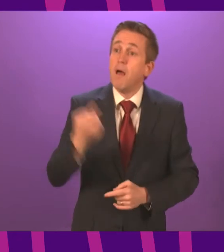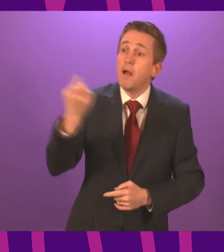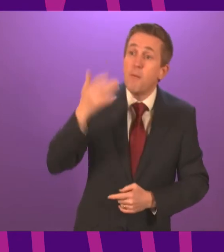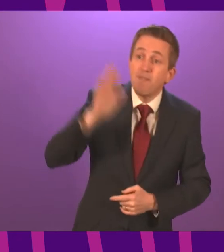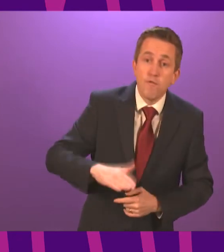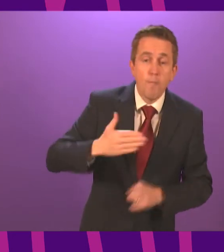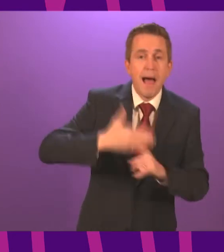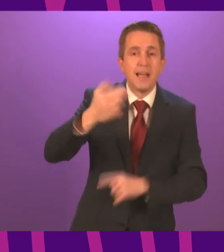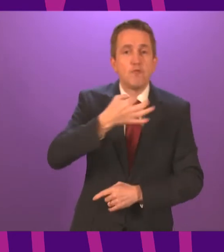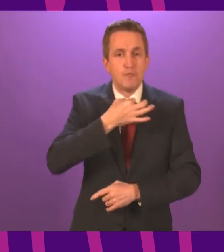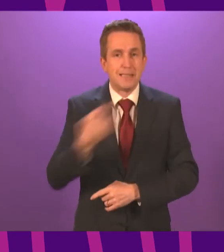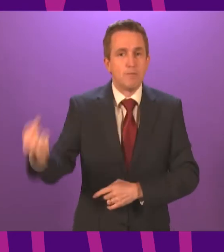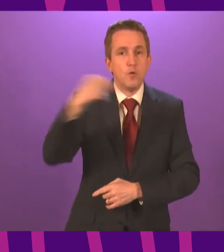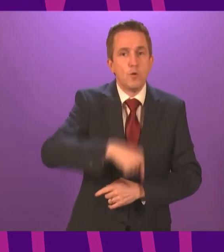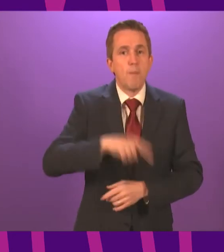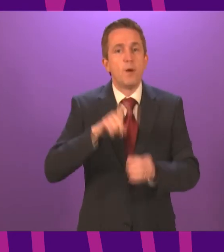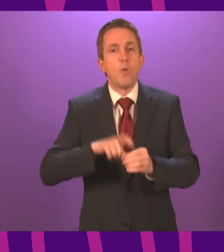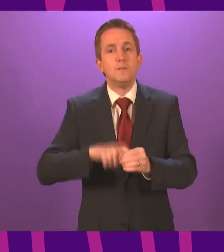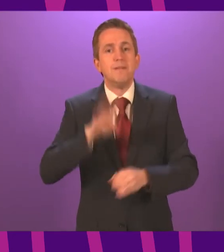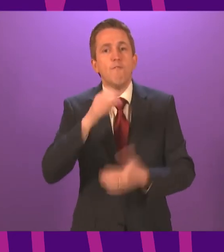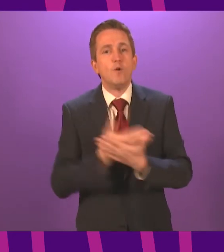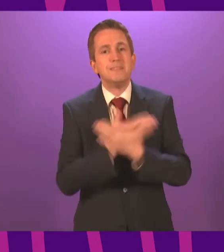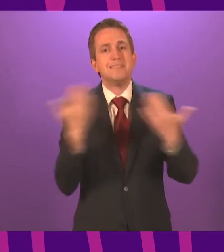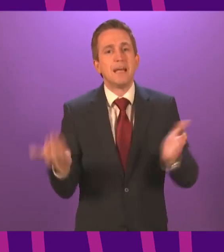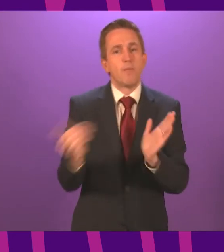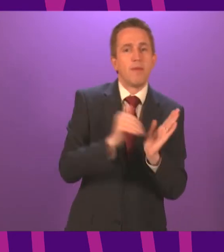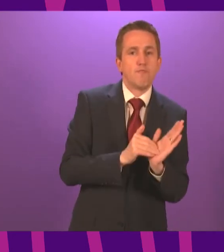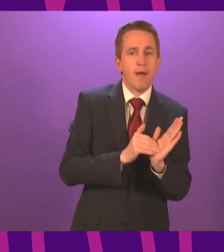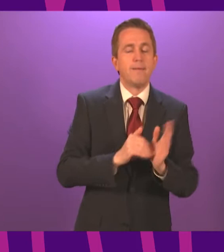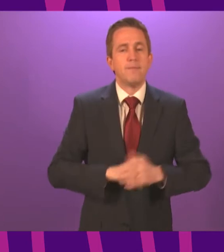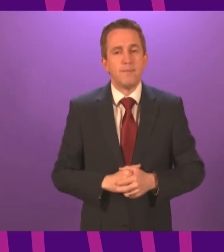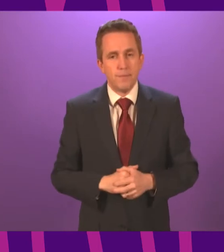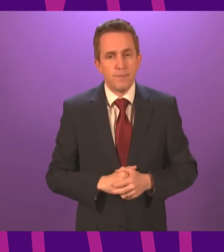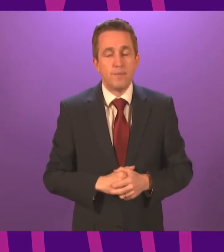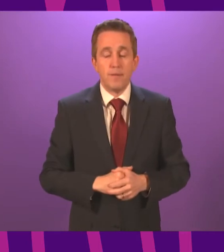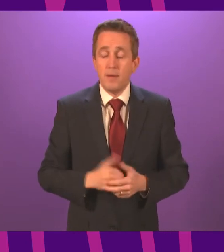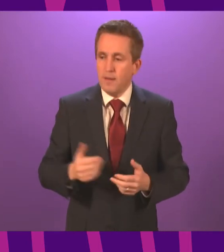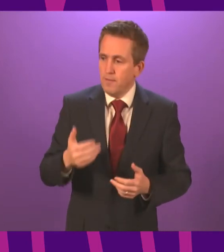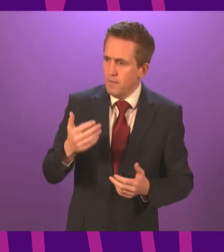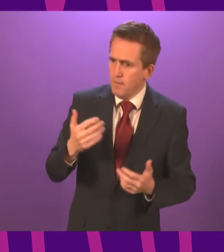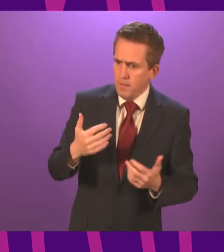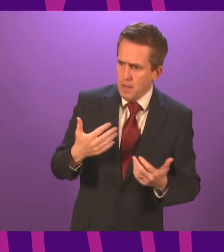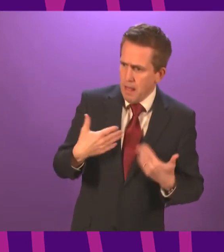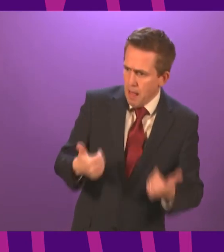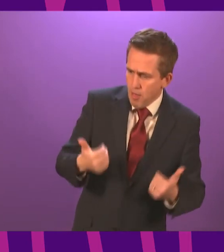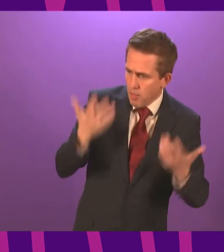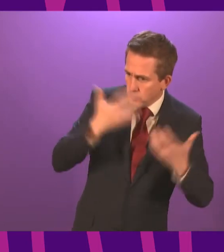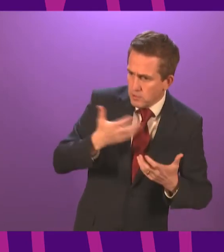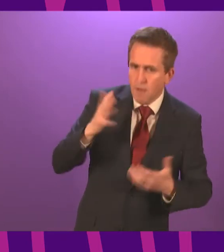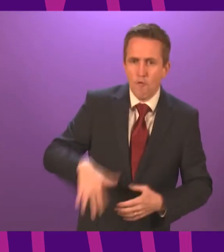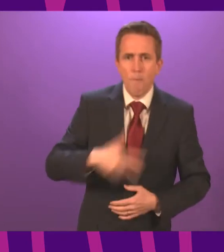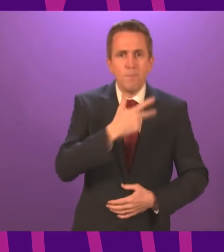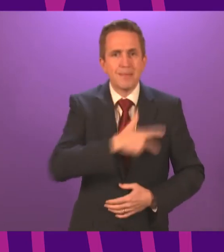greater risk are required to self-isolate for 14 days on arrival. Where there is a clear risk to public health, for example in relation to travel from